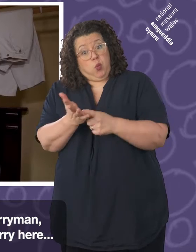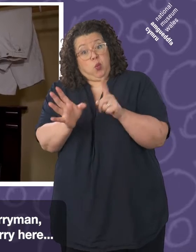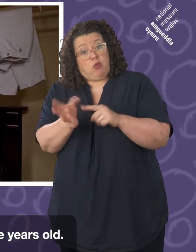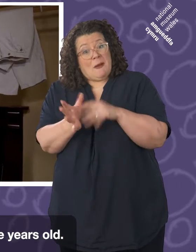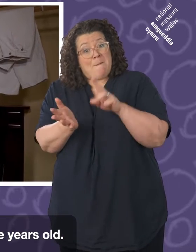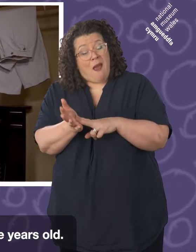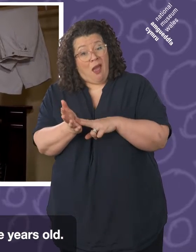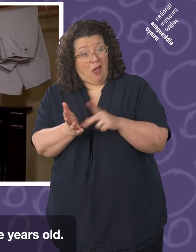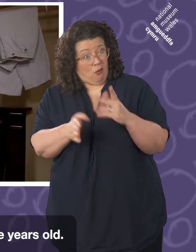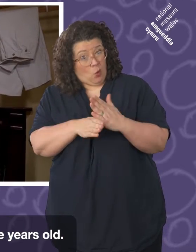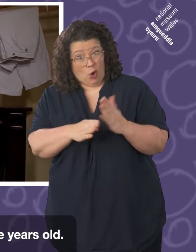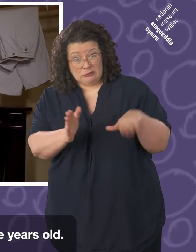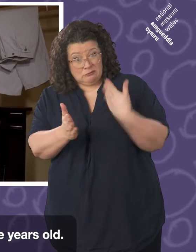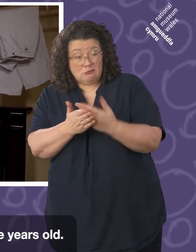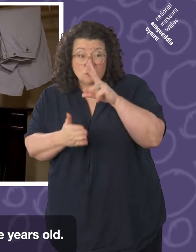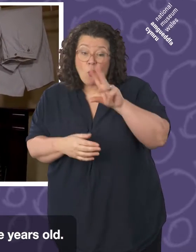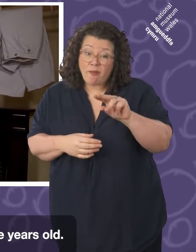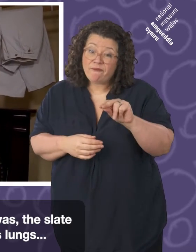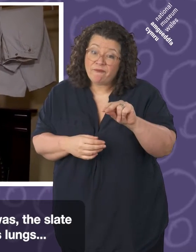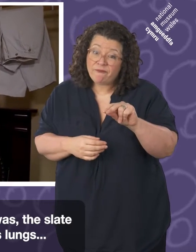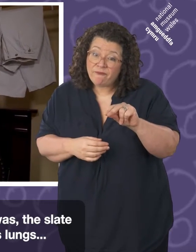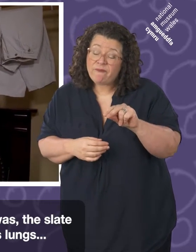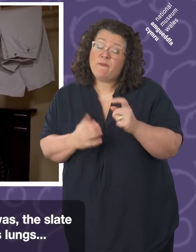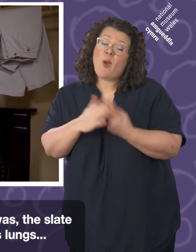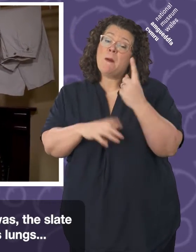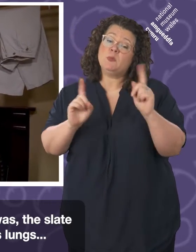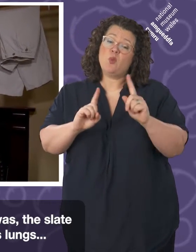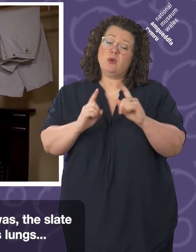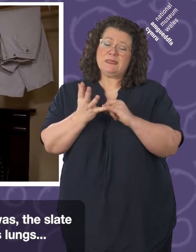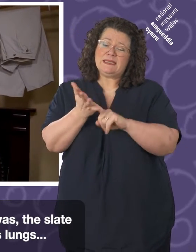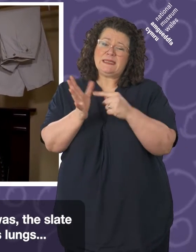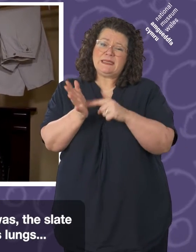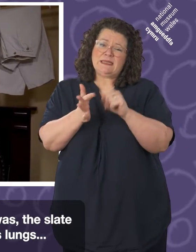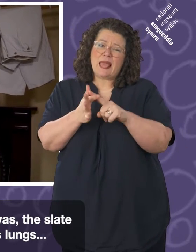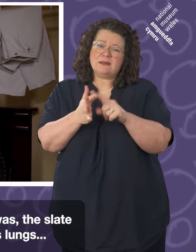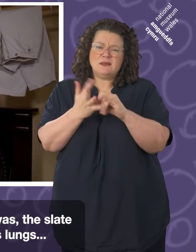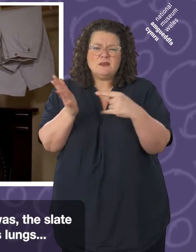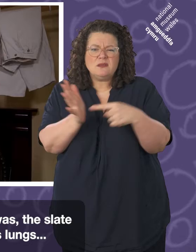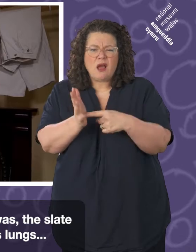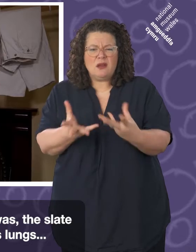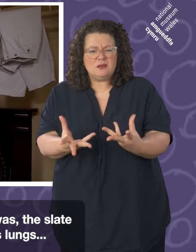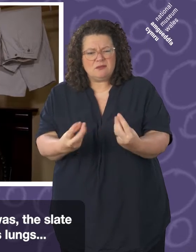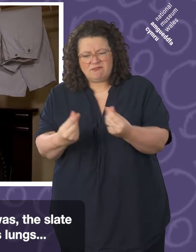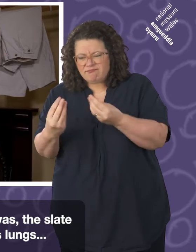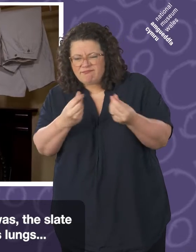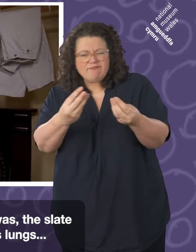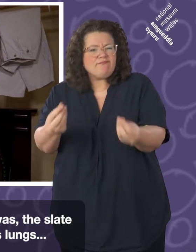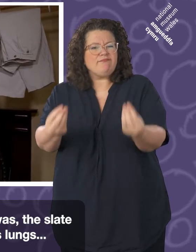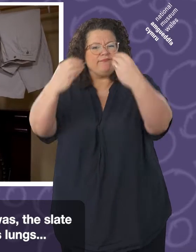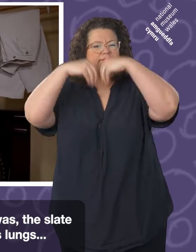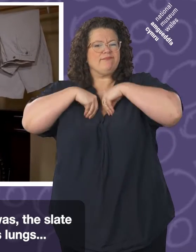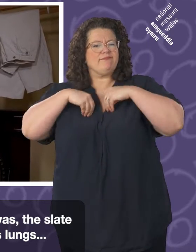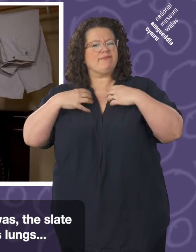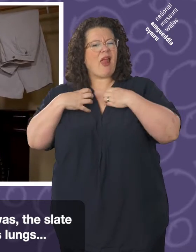quarry here since he was 12 years old. And what happened was, the slate dust